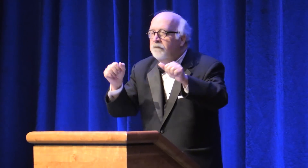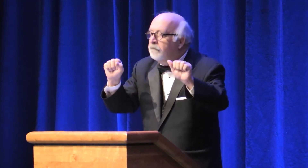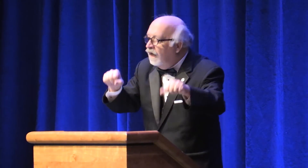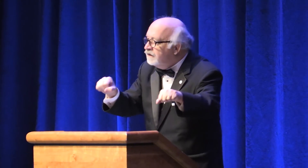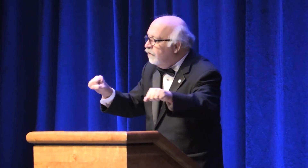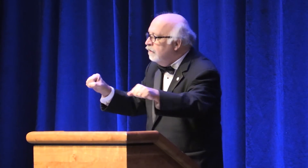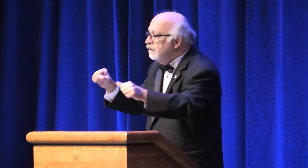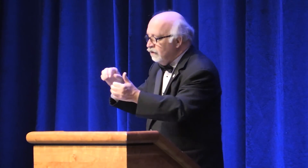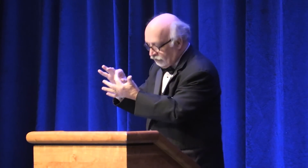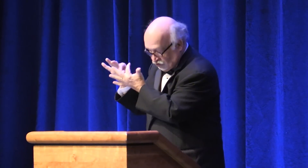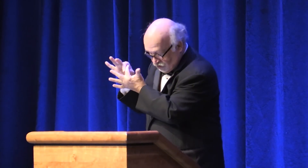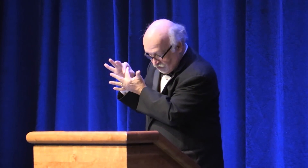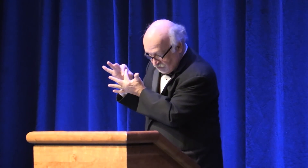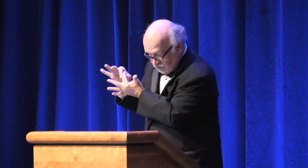With the possible exception